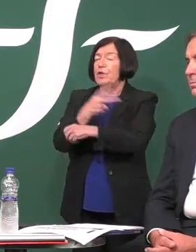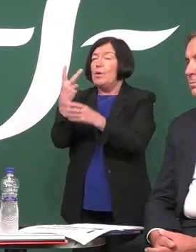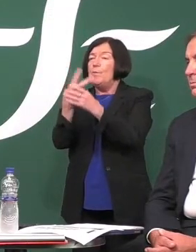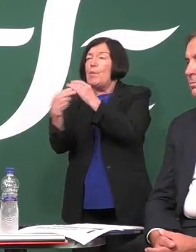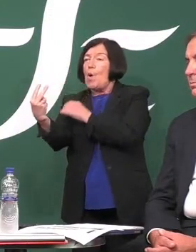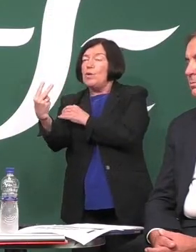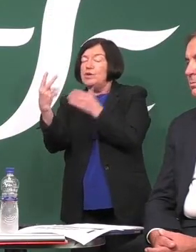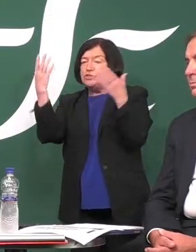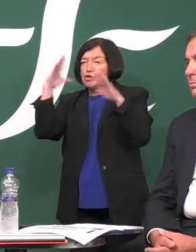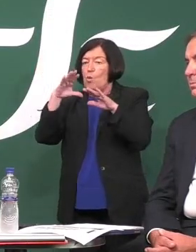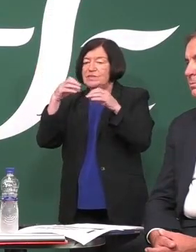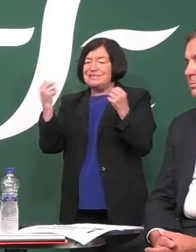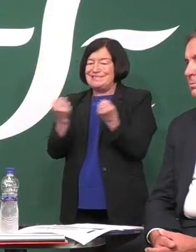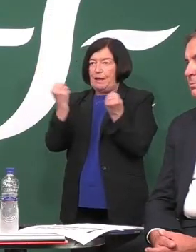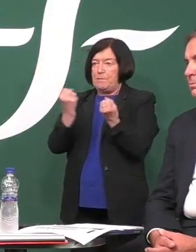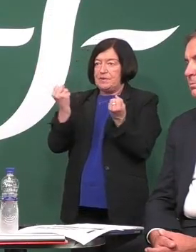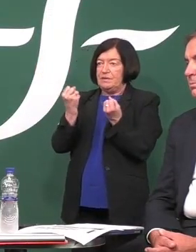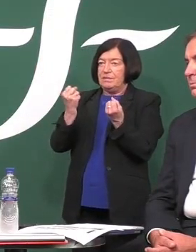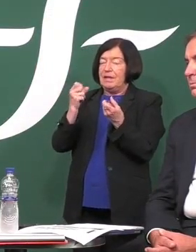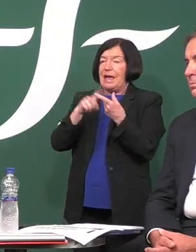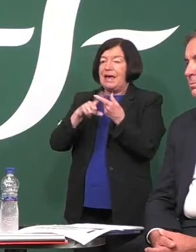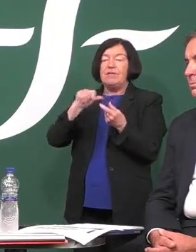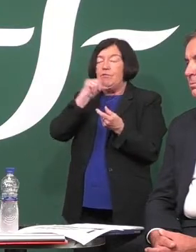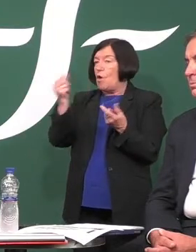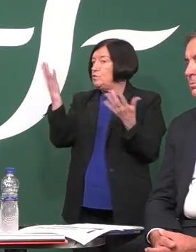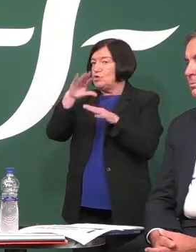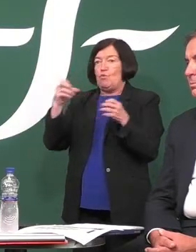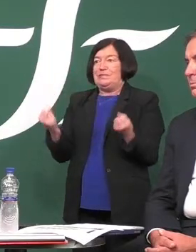both showing symptoms and being asymptomatic?